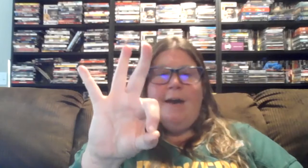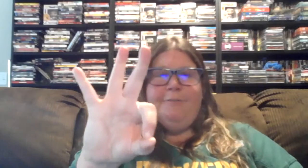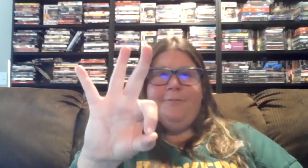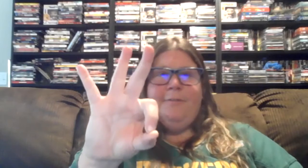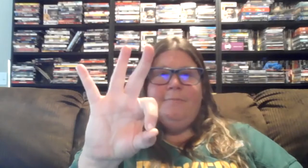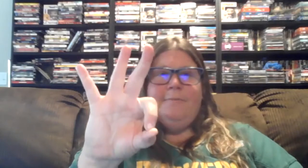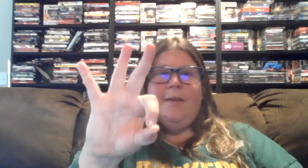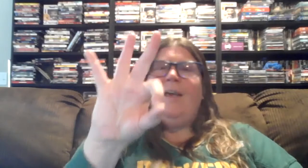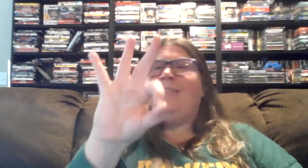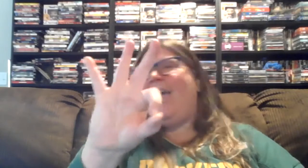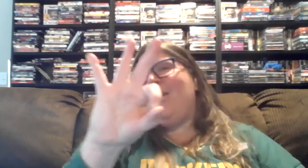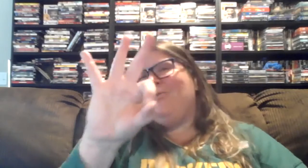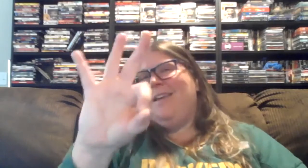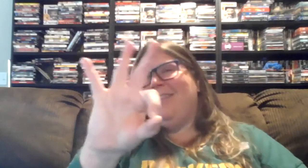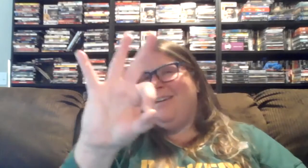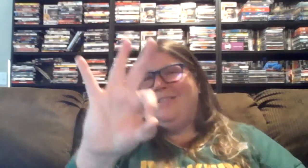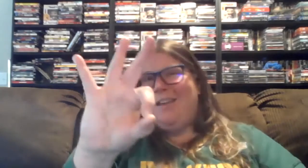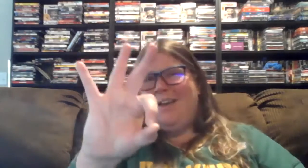F is like the A-OK sign, F.